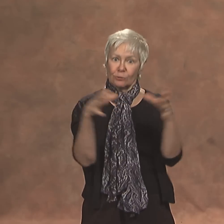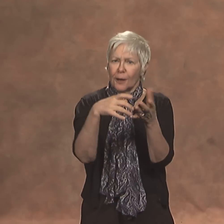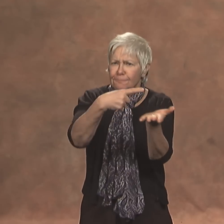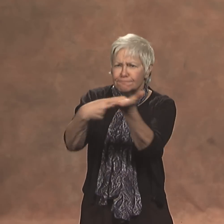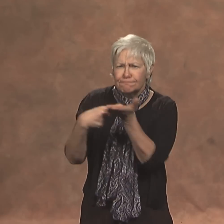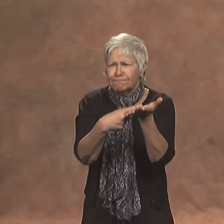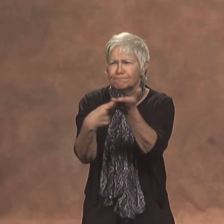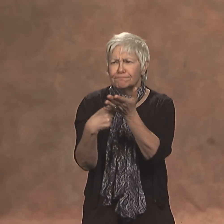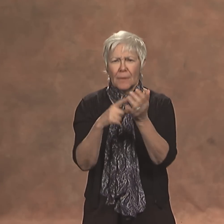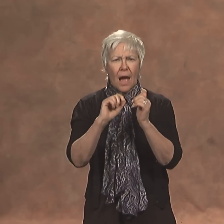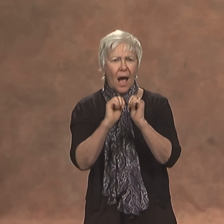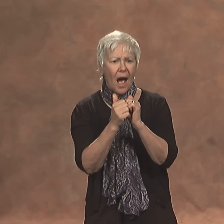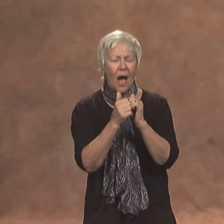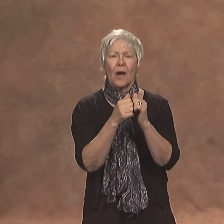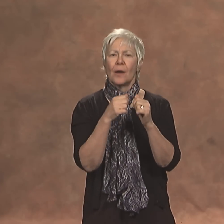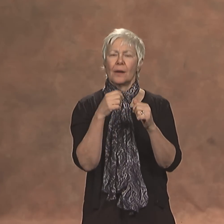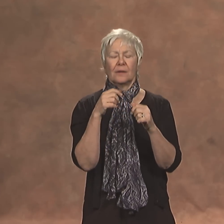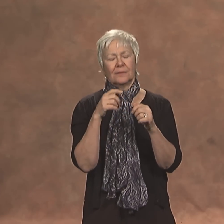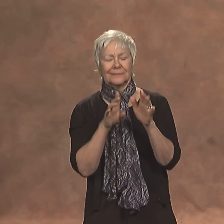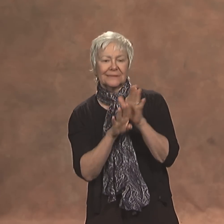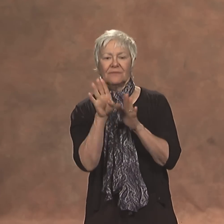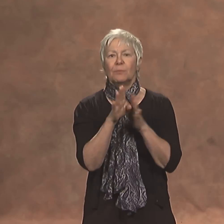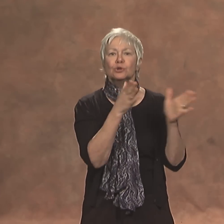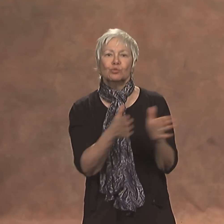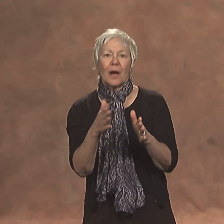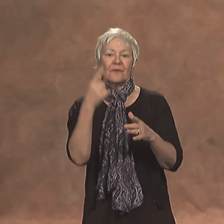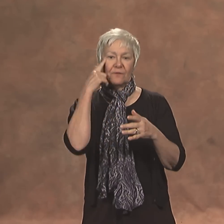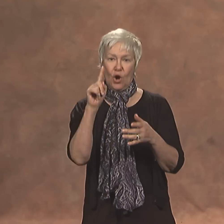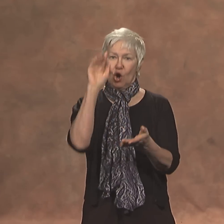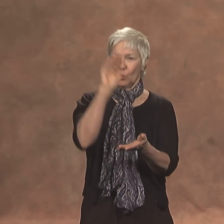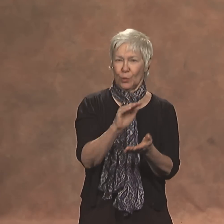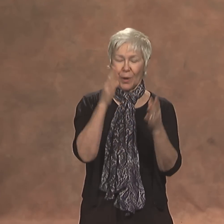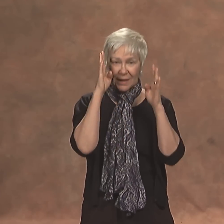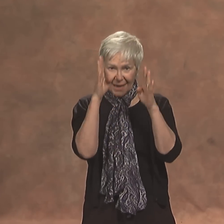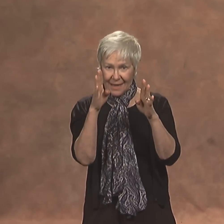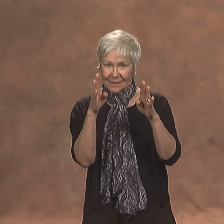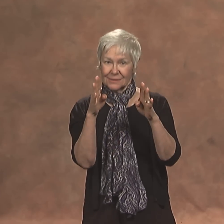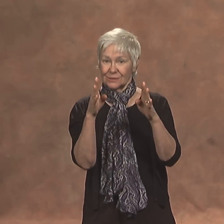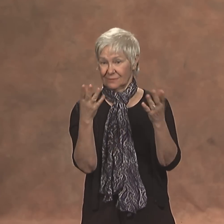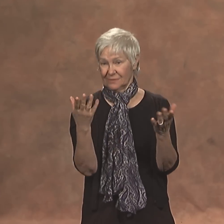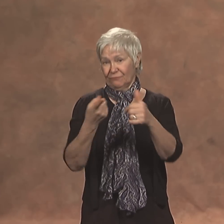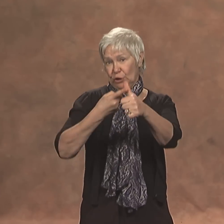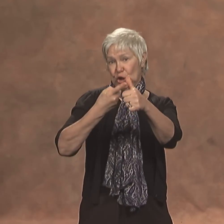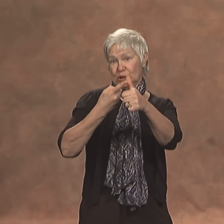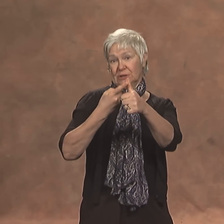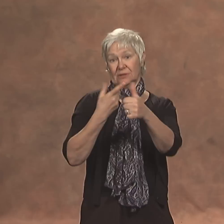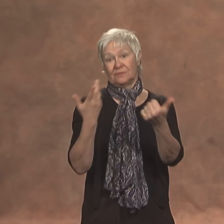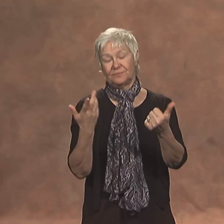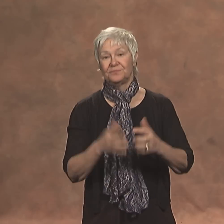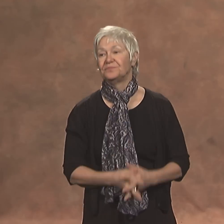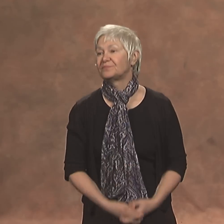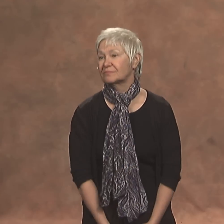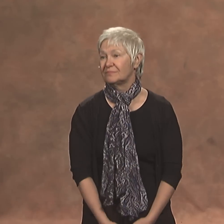as a prop. I also would recommend that many of you get together as interpreters and talk